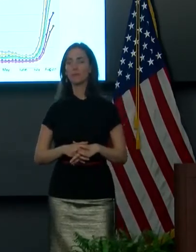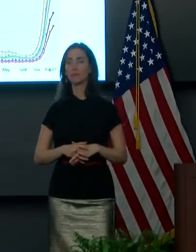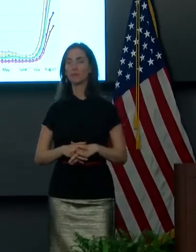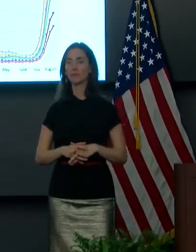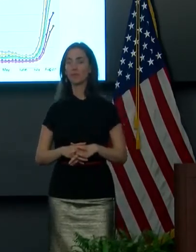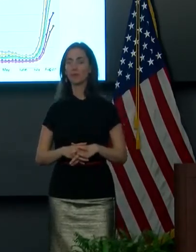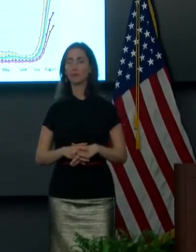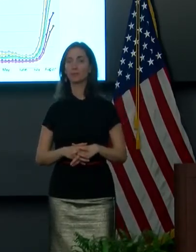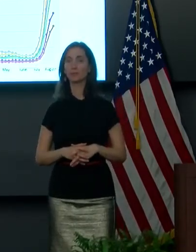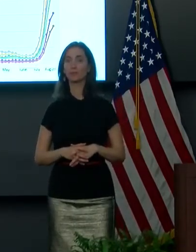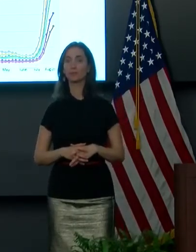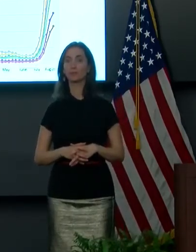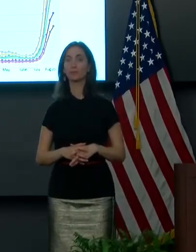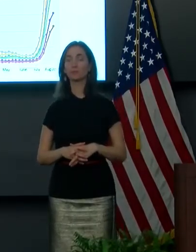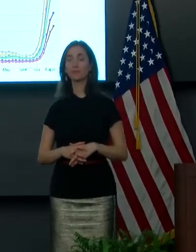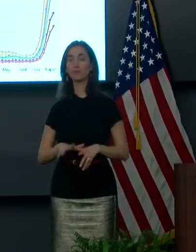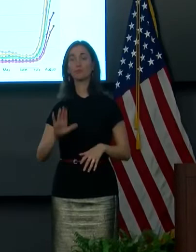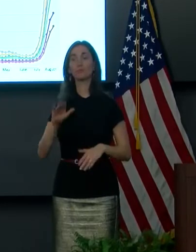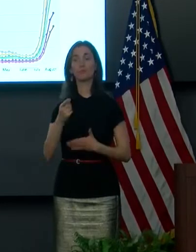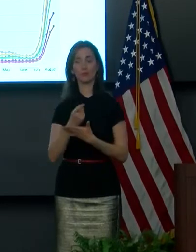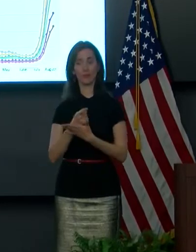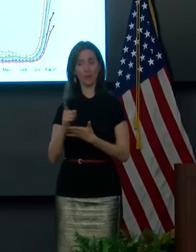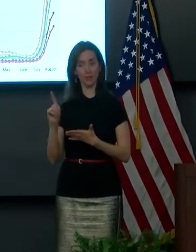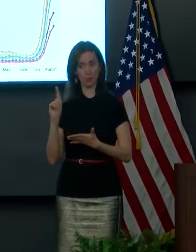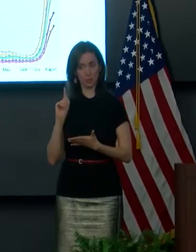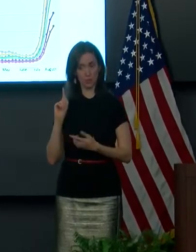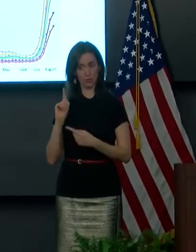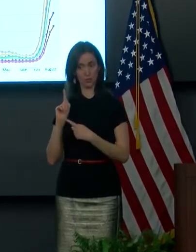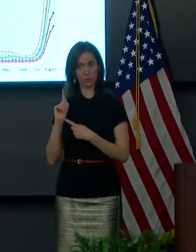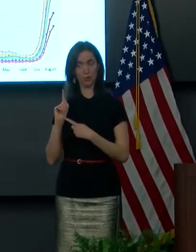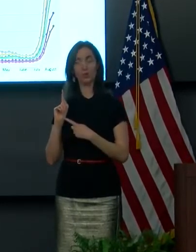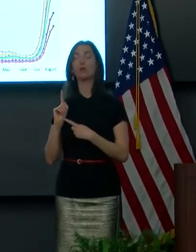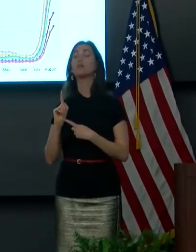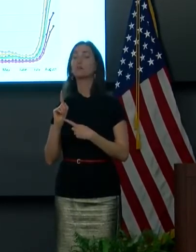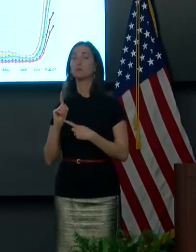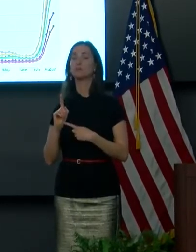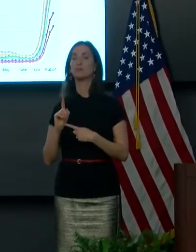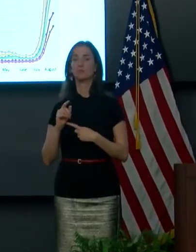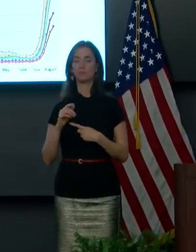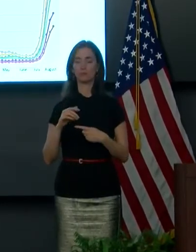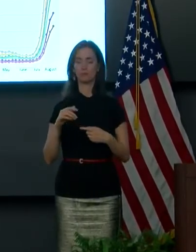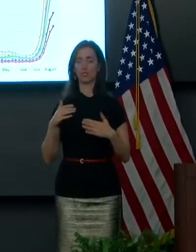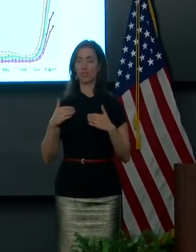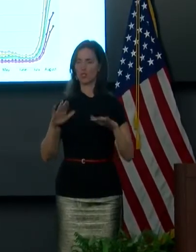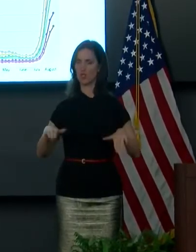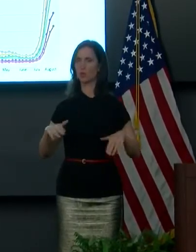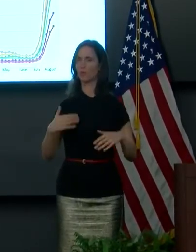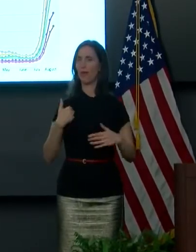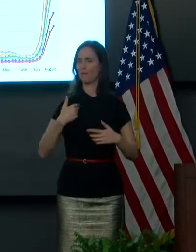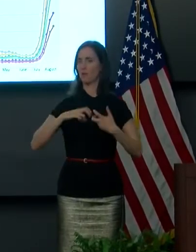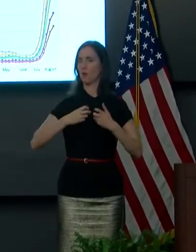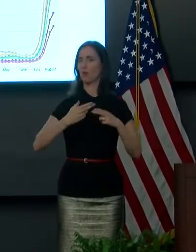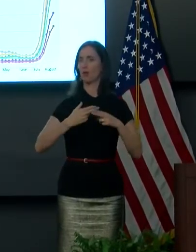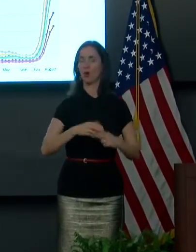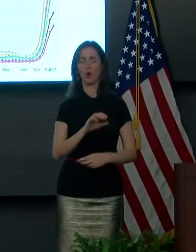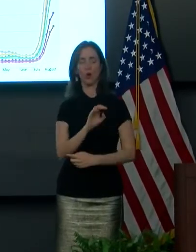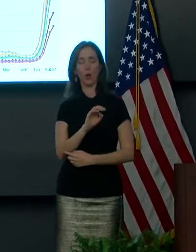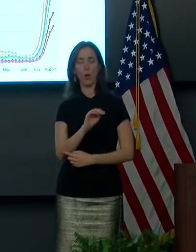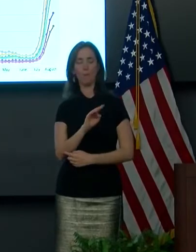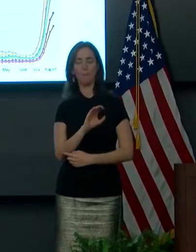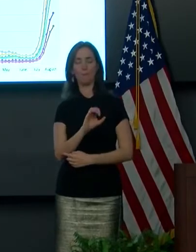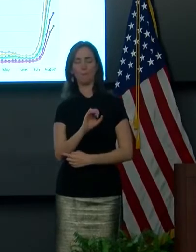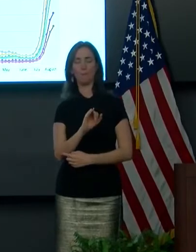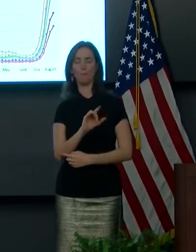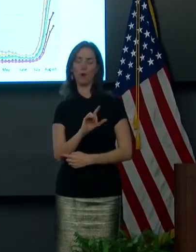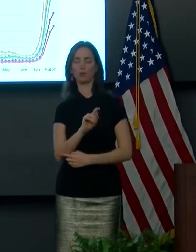We added this past week 10 new cases of multisystem inflammatory syndrome in children. This is a severe disease. This is a